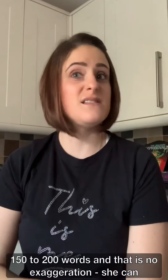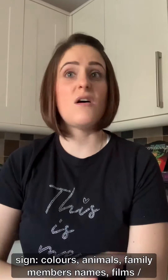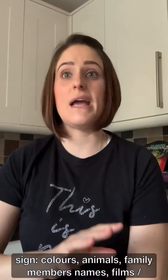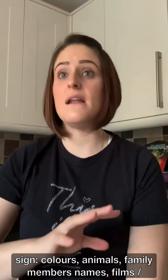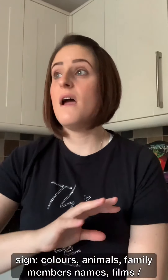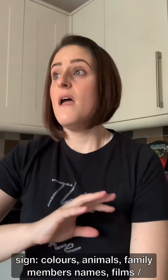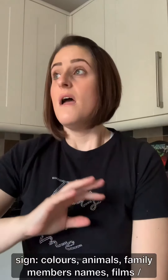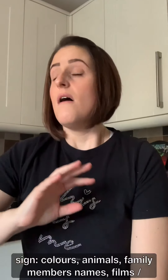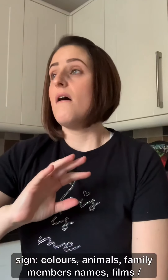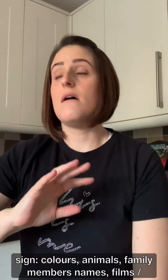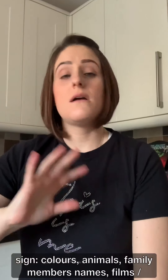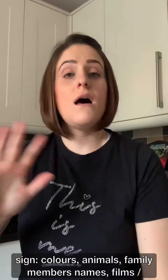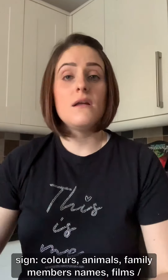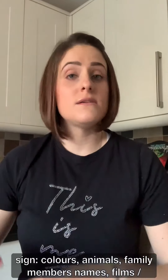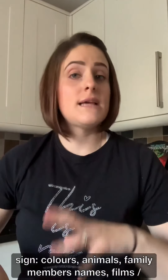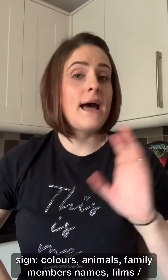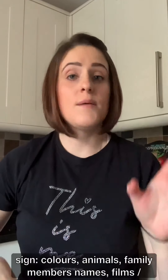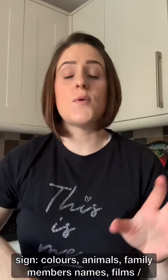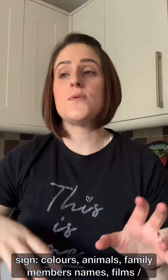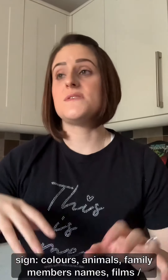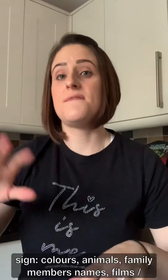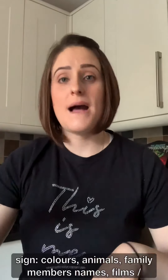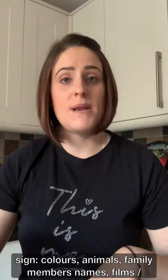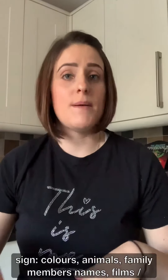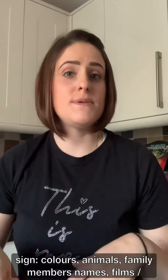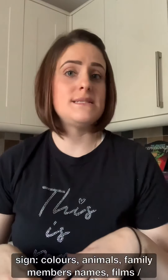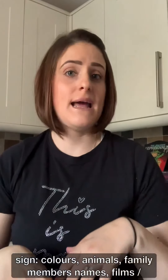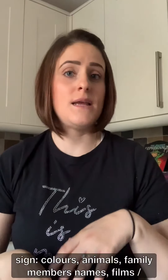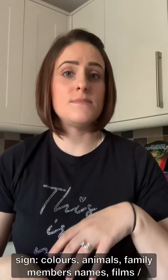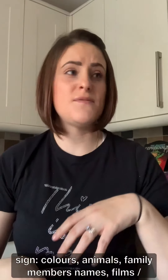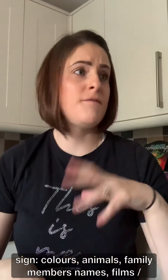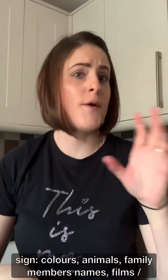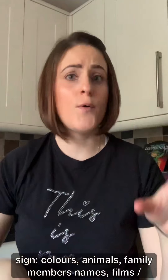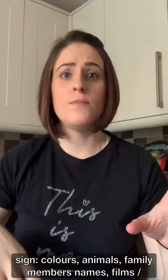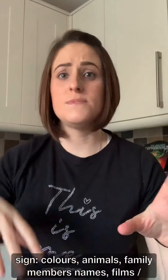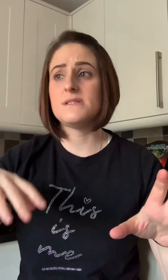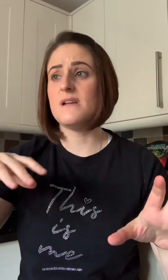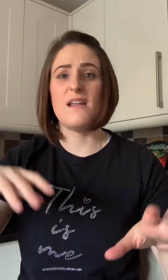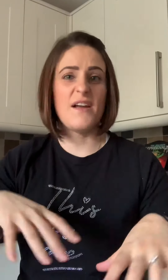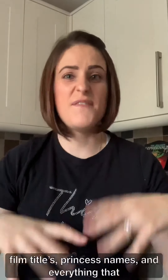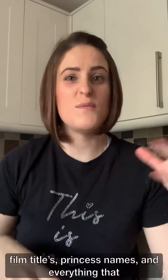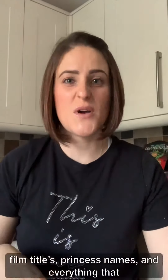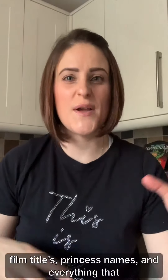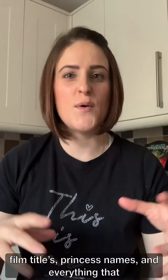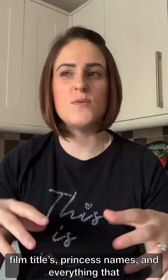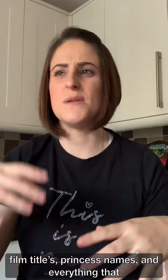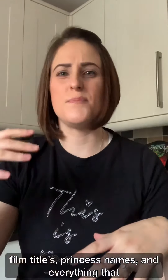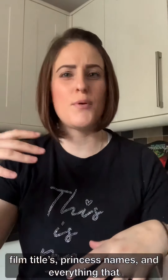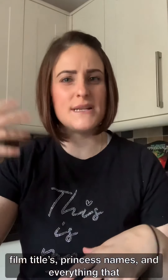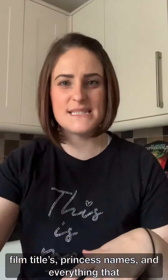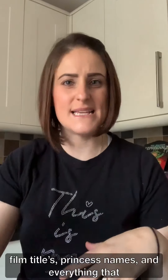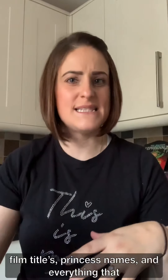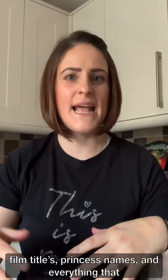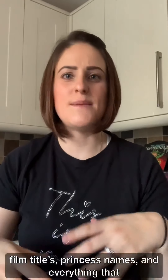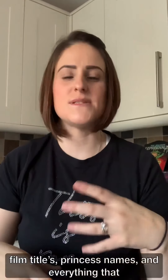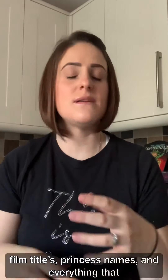sign oh colours animals family members names films like film titles and princess names and